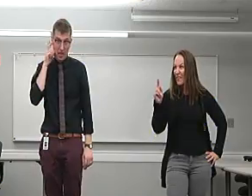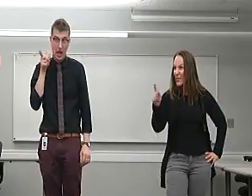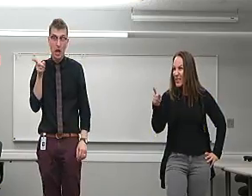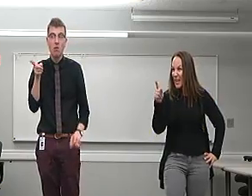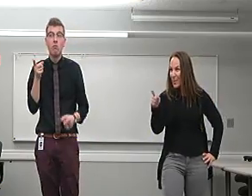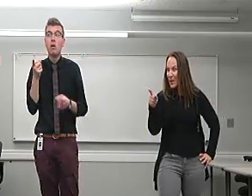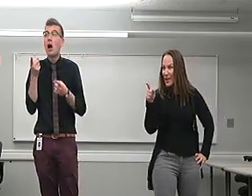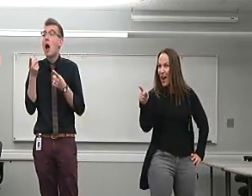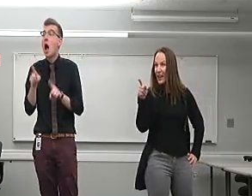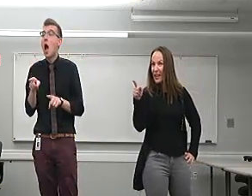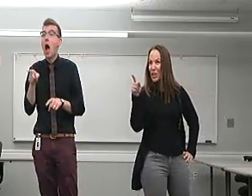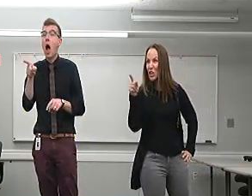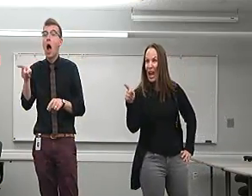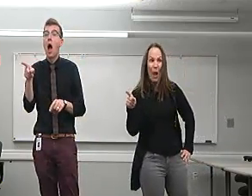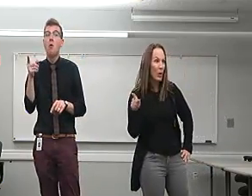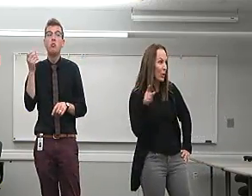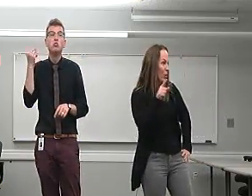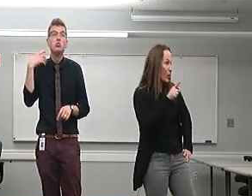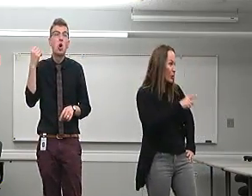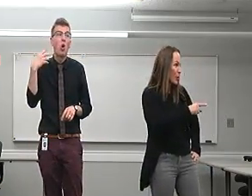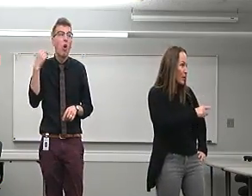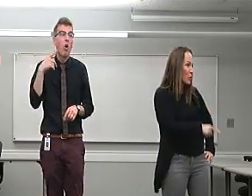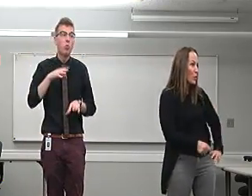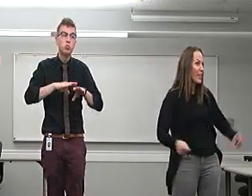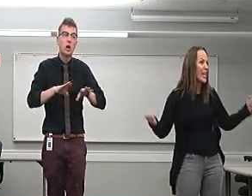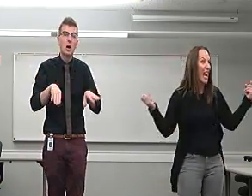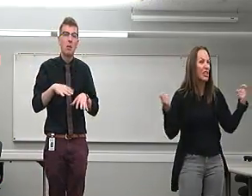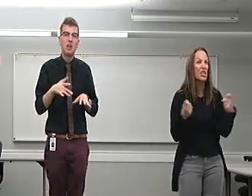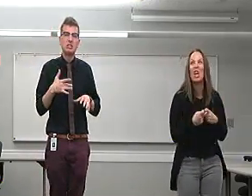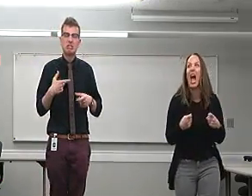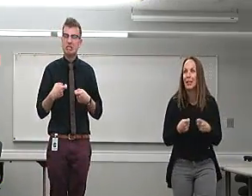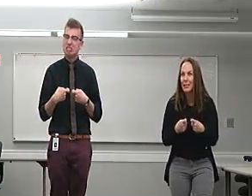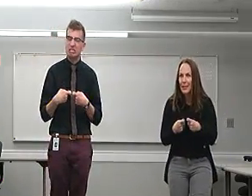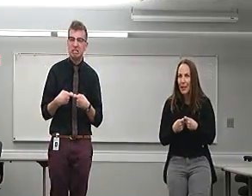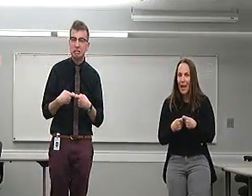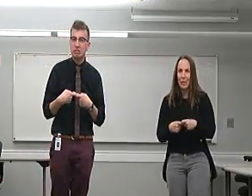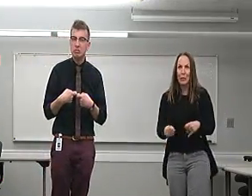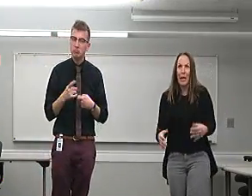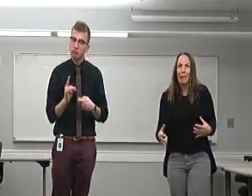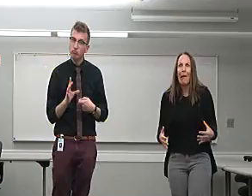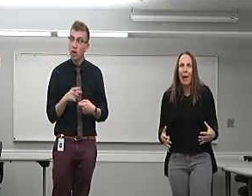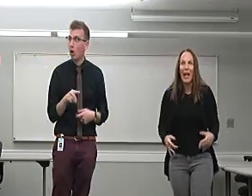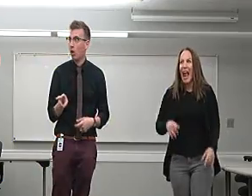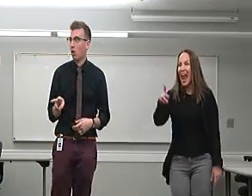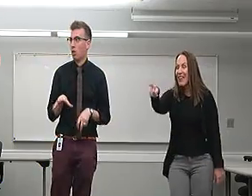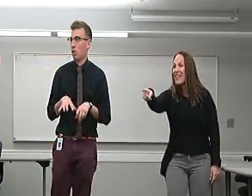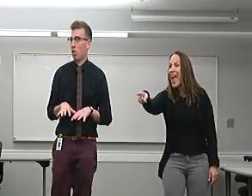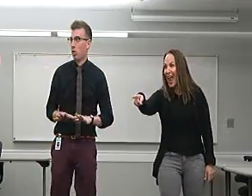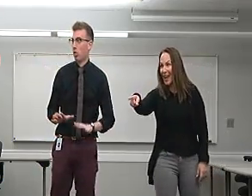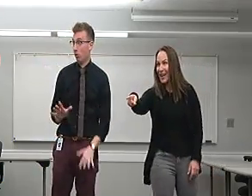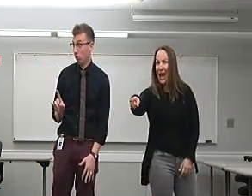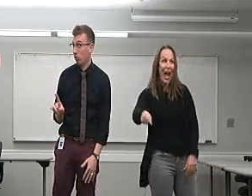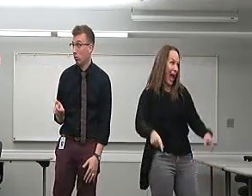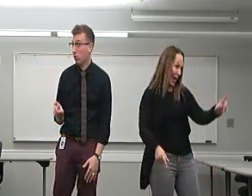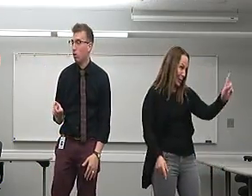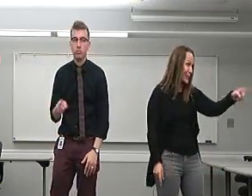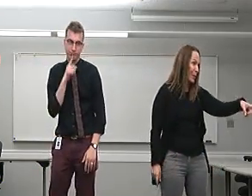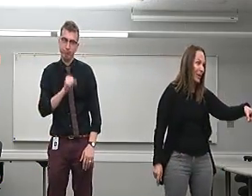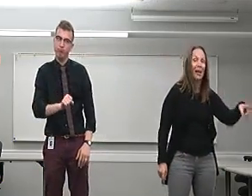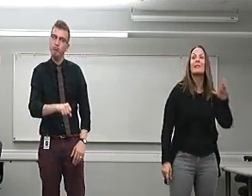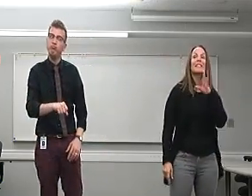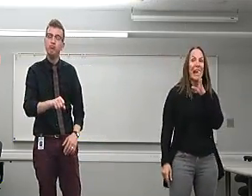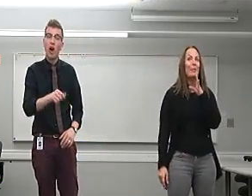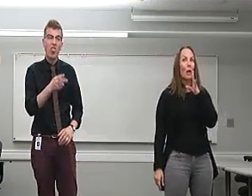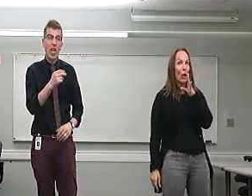got in the shower or the swimming pool, they got shocked. And you're like, oh. And then I know someone else, same